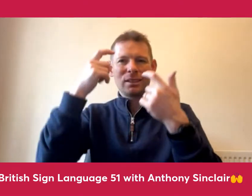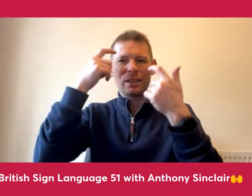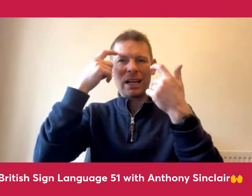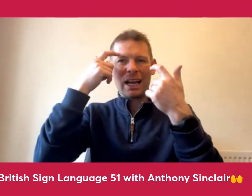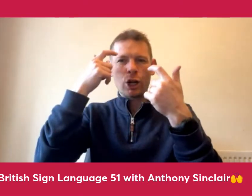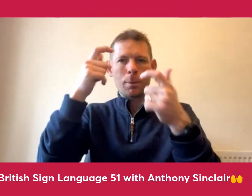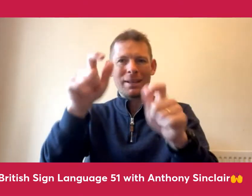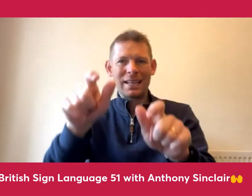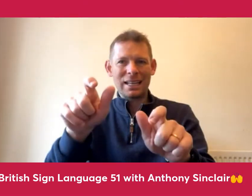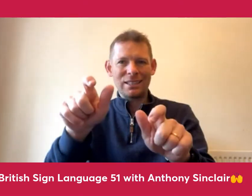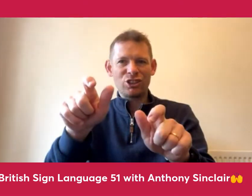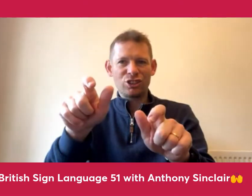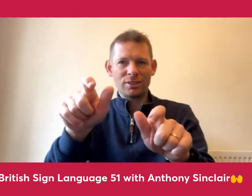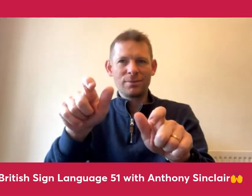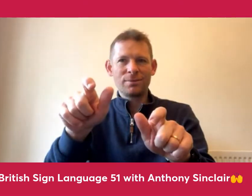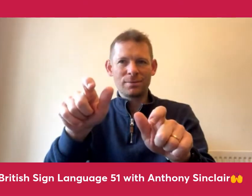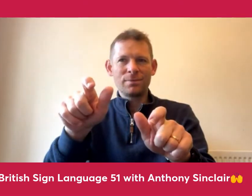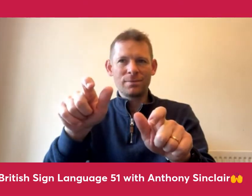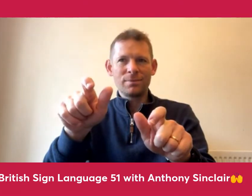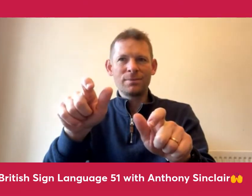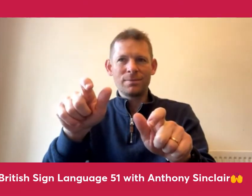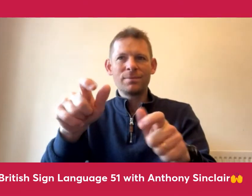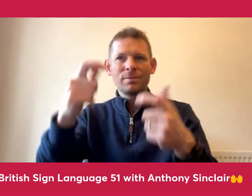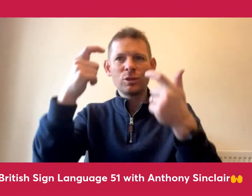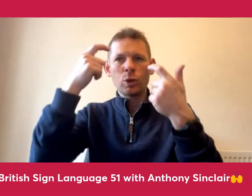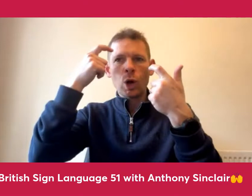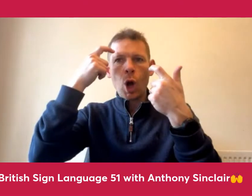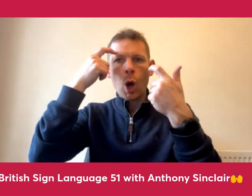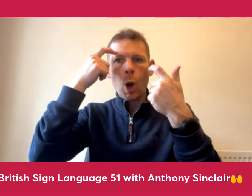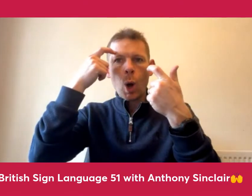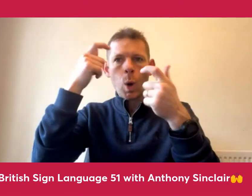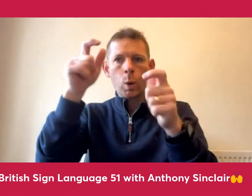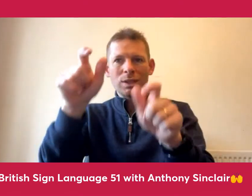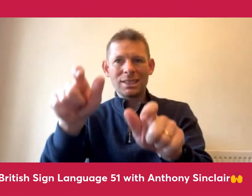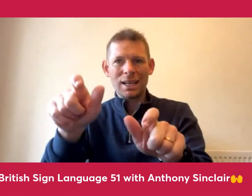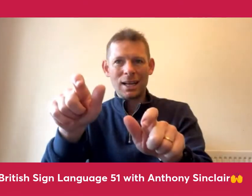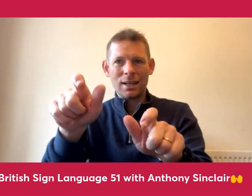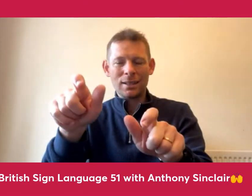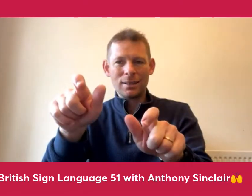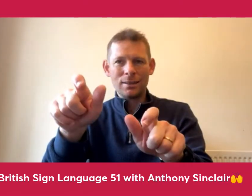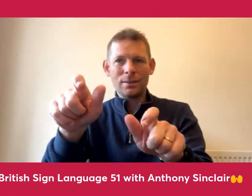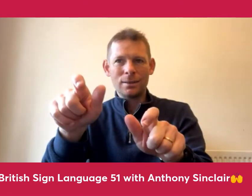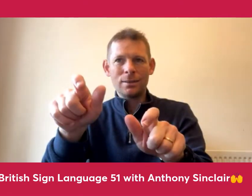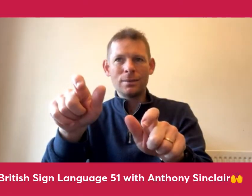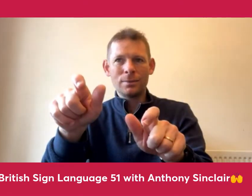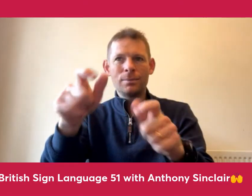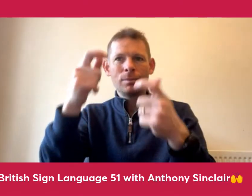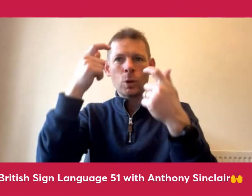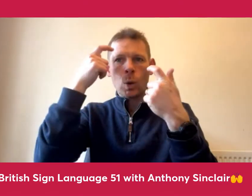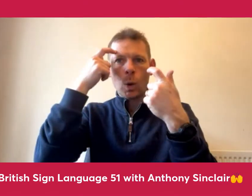Okay, so again, linking signs into where you might stay. That's